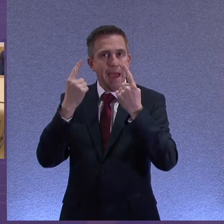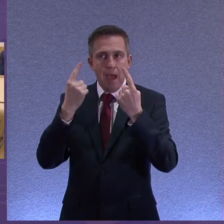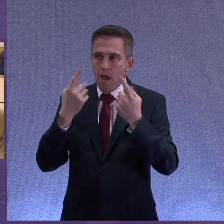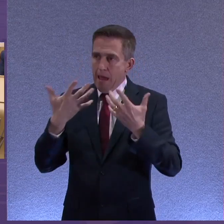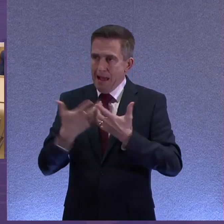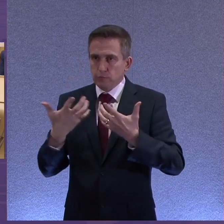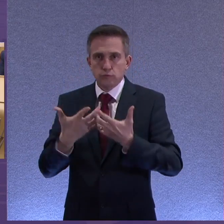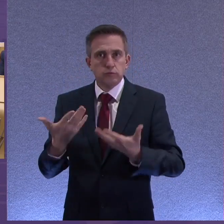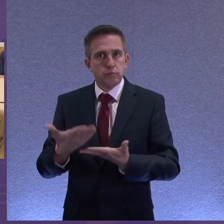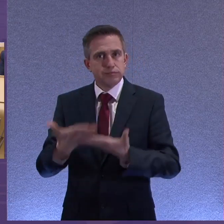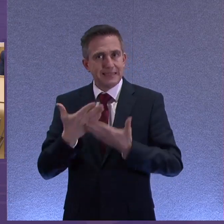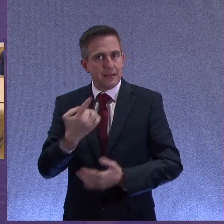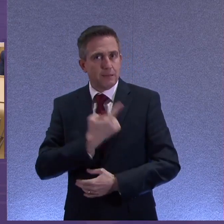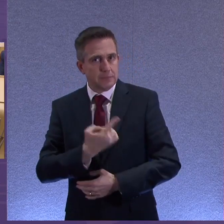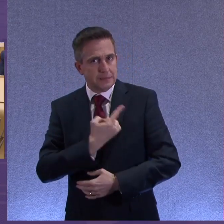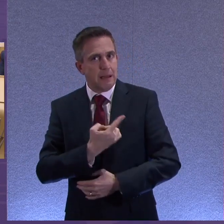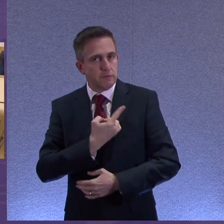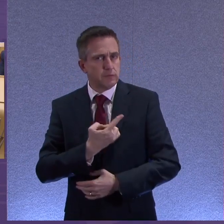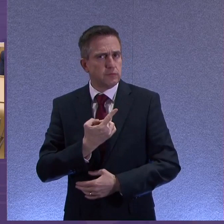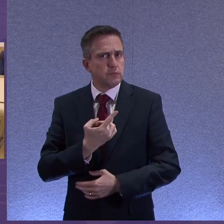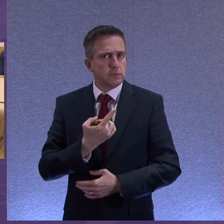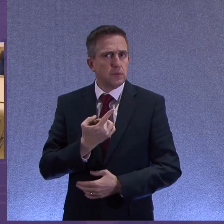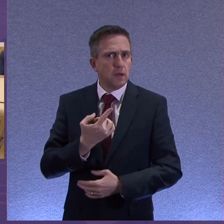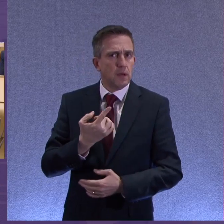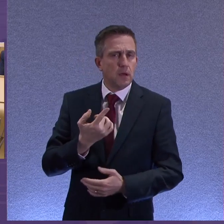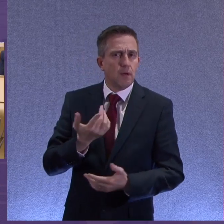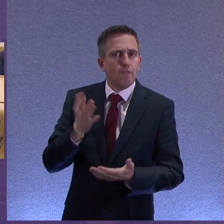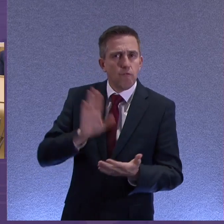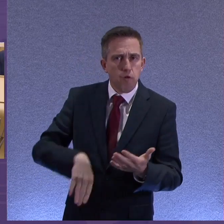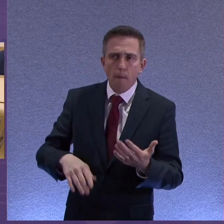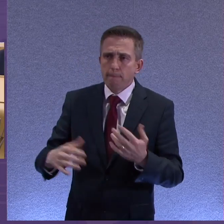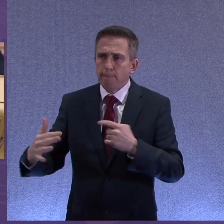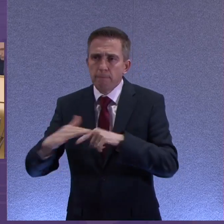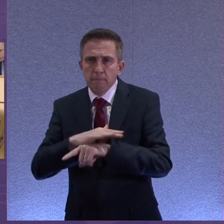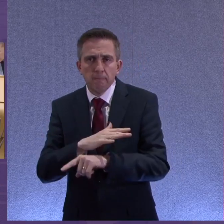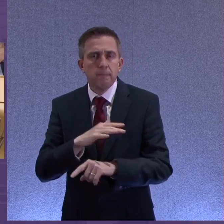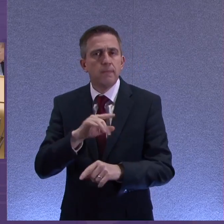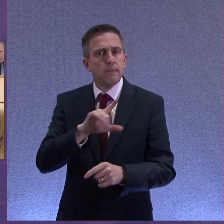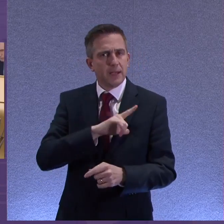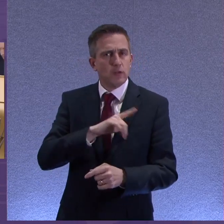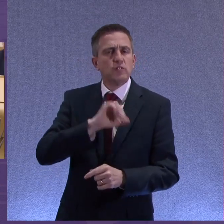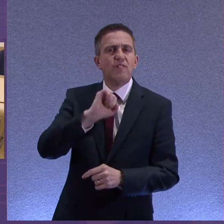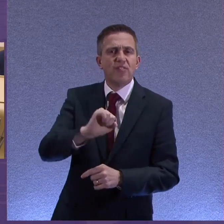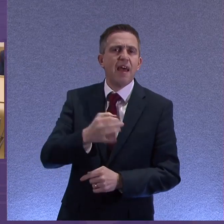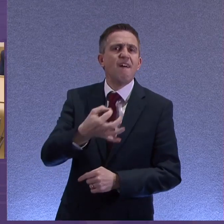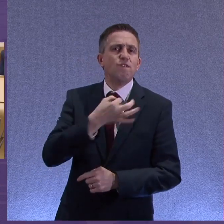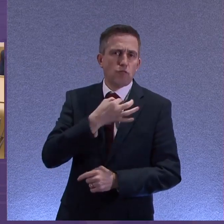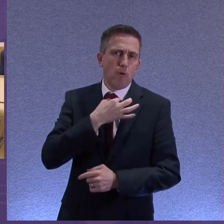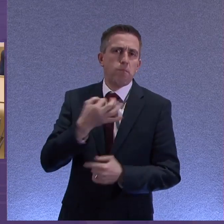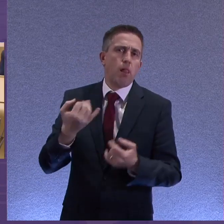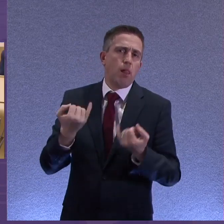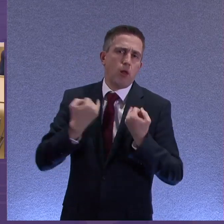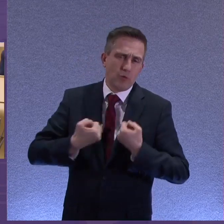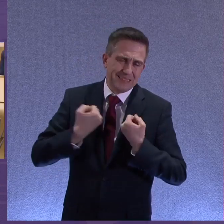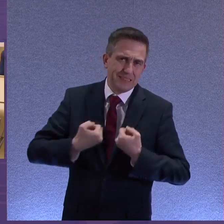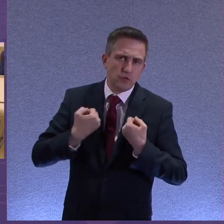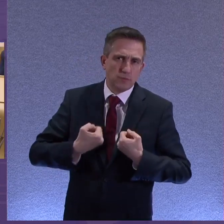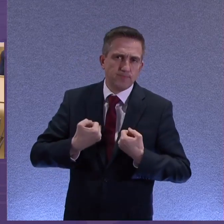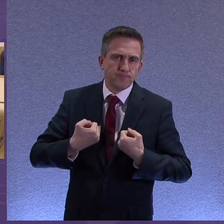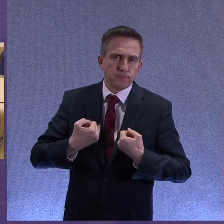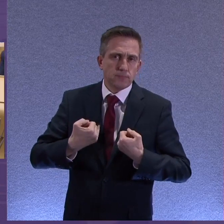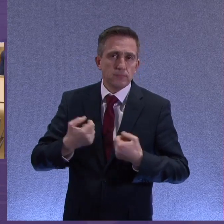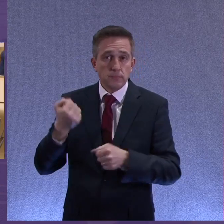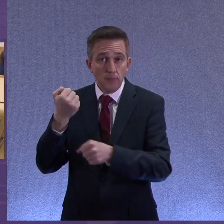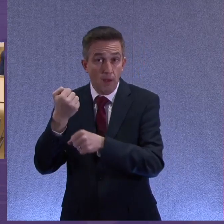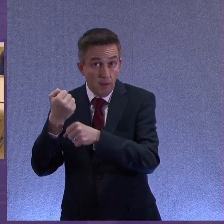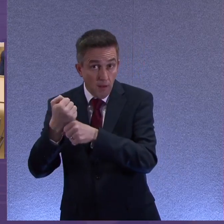need to take in normal course to protect themselves because of the condition that they suffer from. What we need to make sure